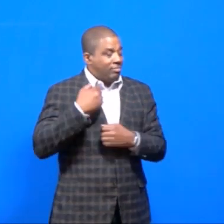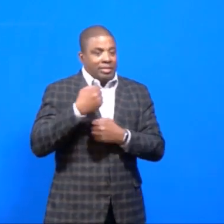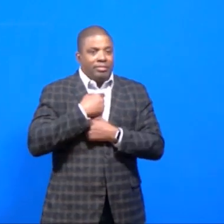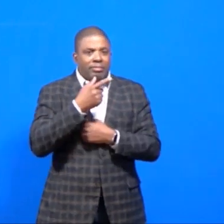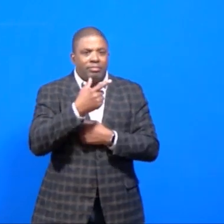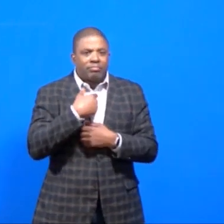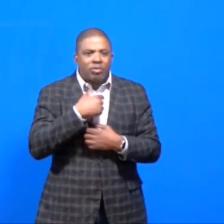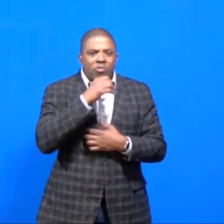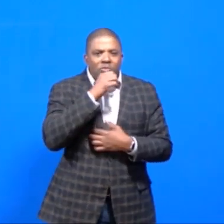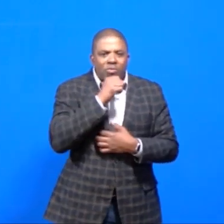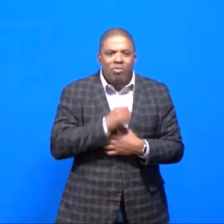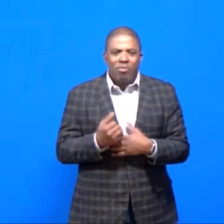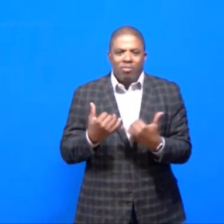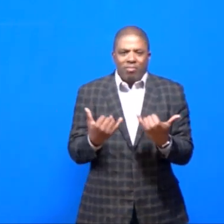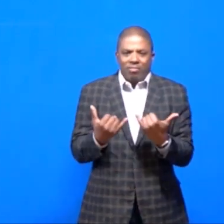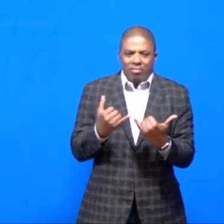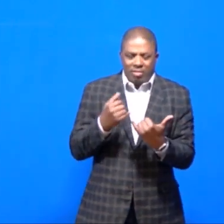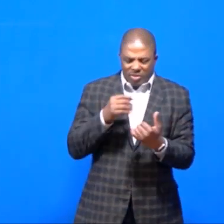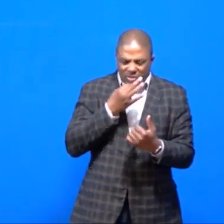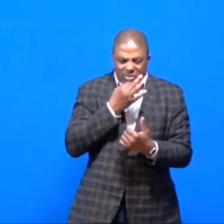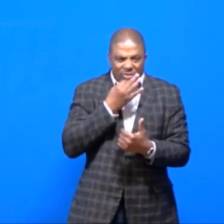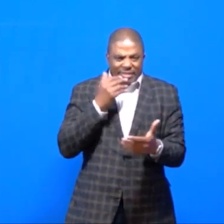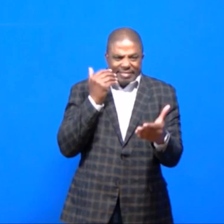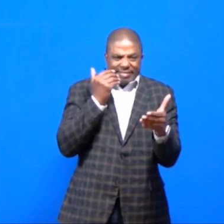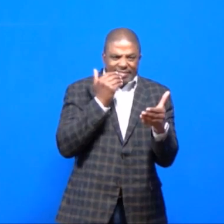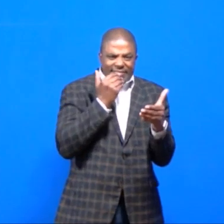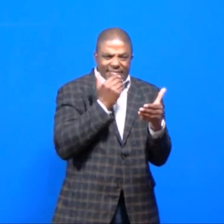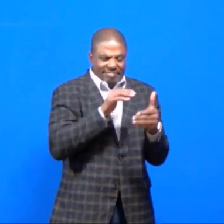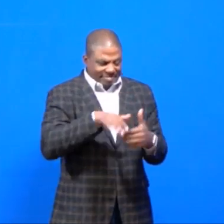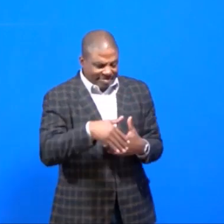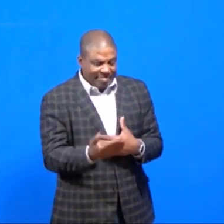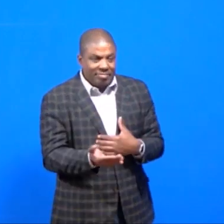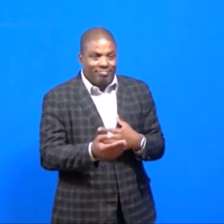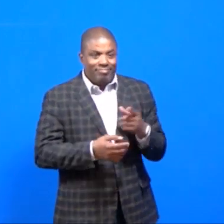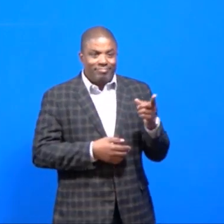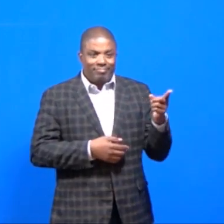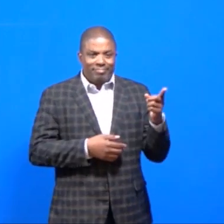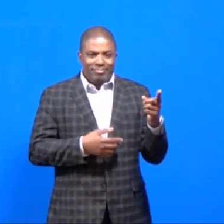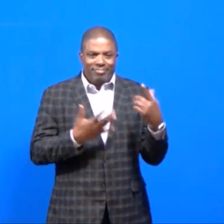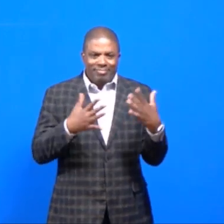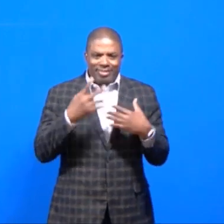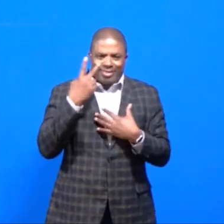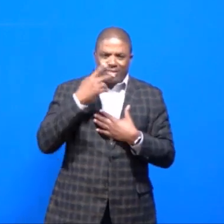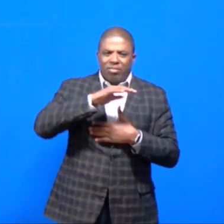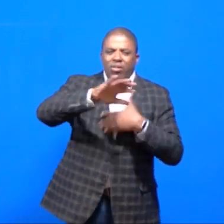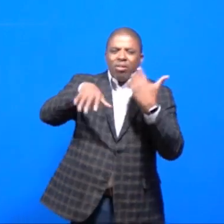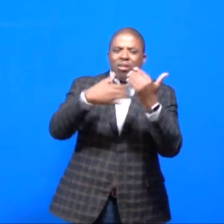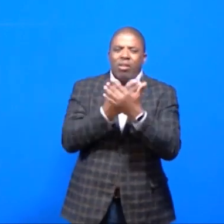And so Joshua said, I'm an old man now, and soon I shall